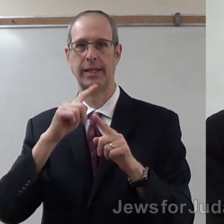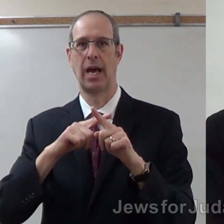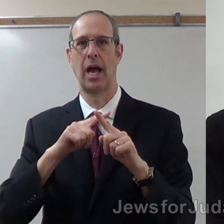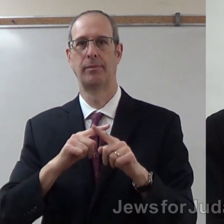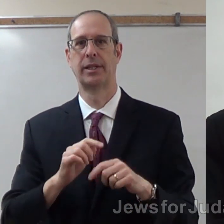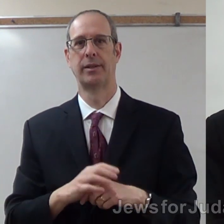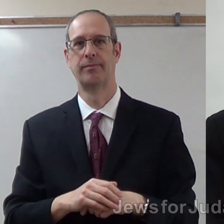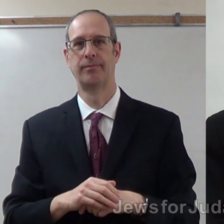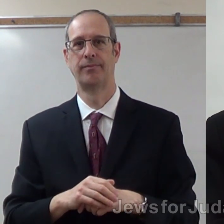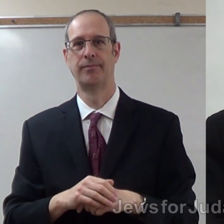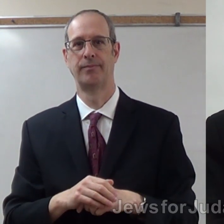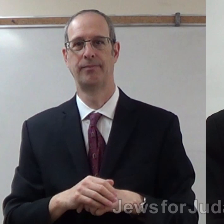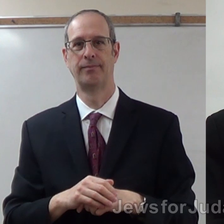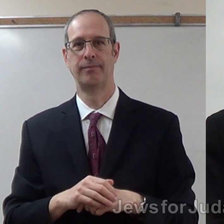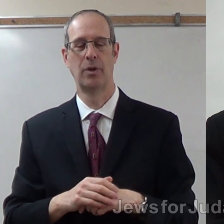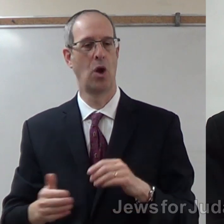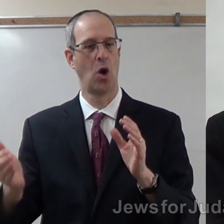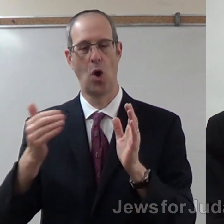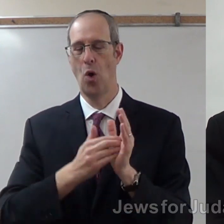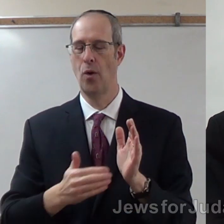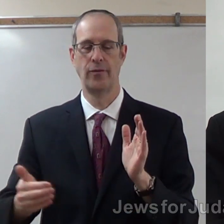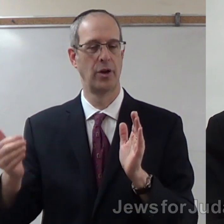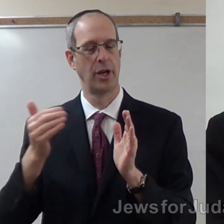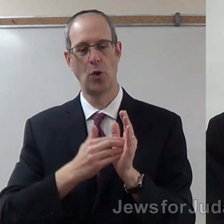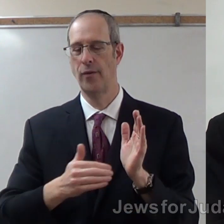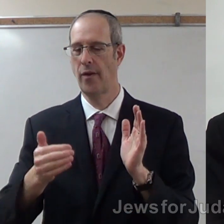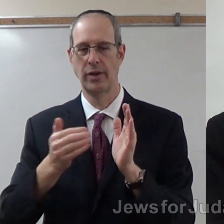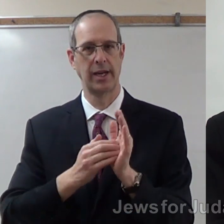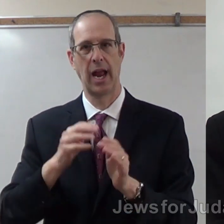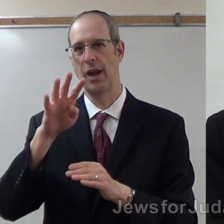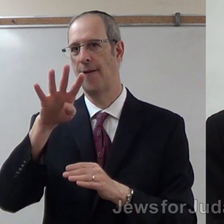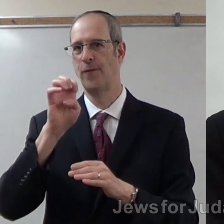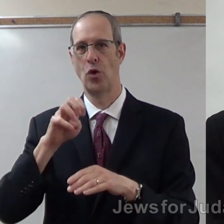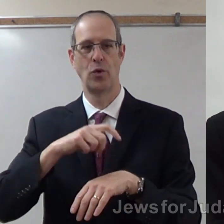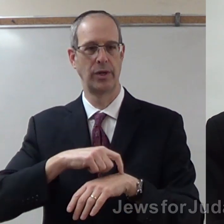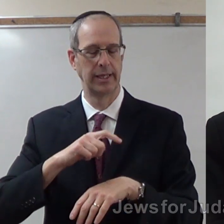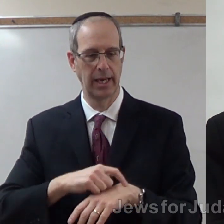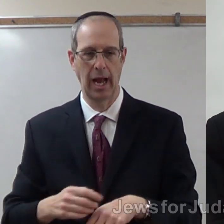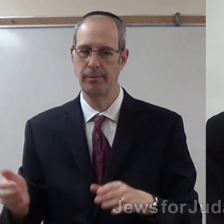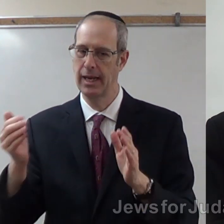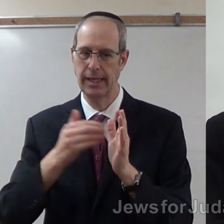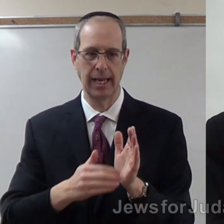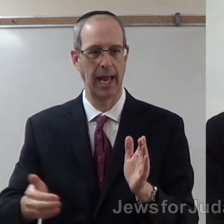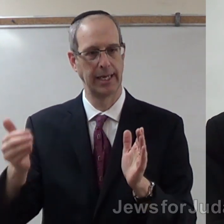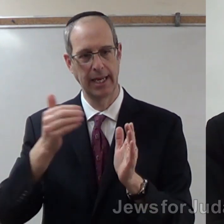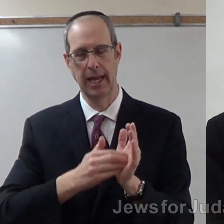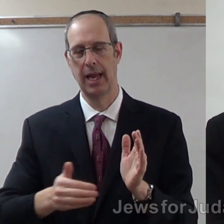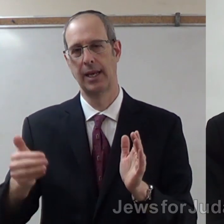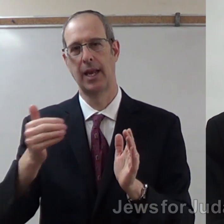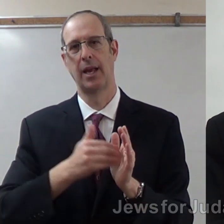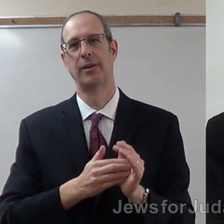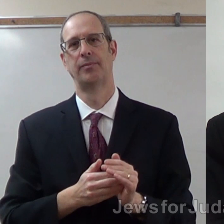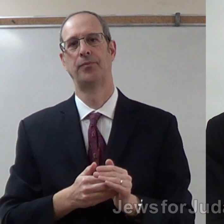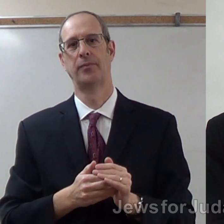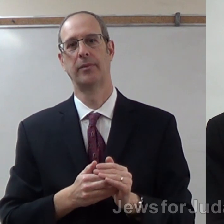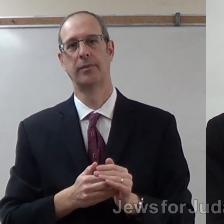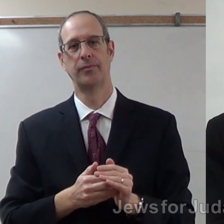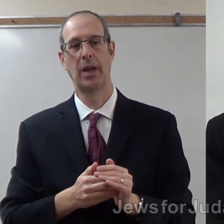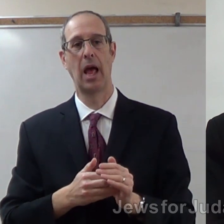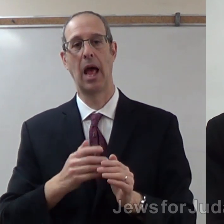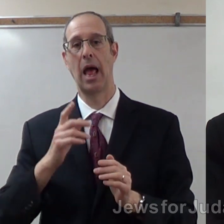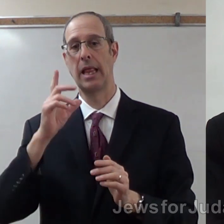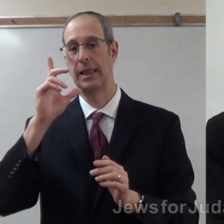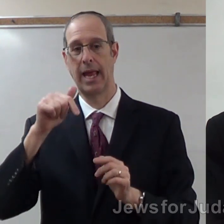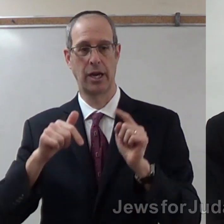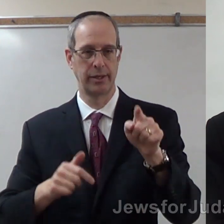400 times over and over and over and over again until the student